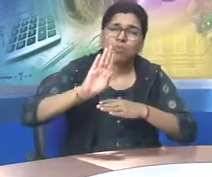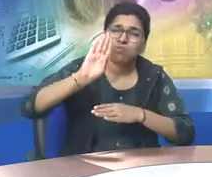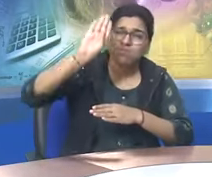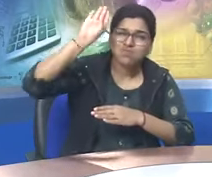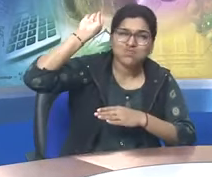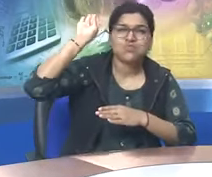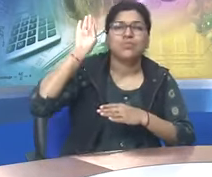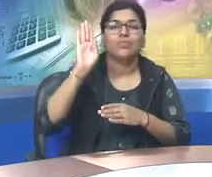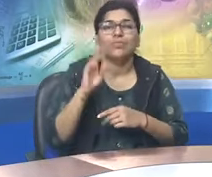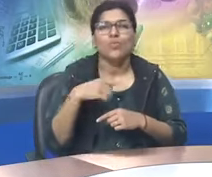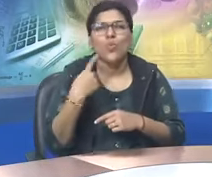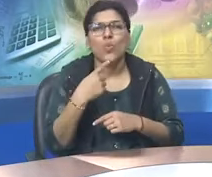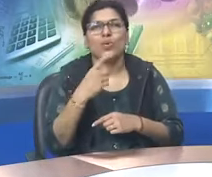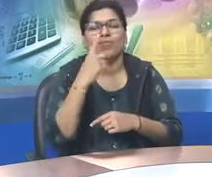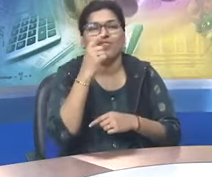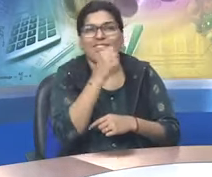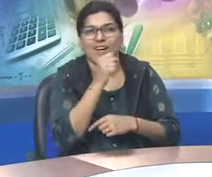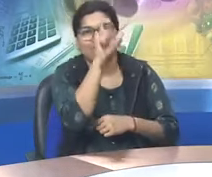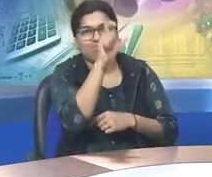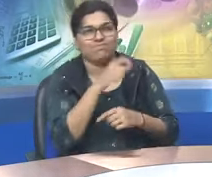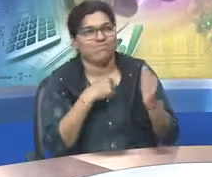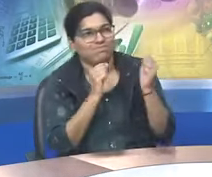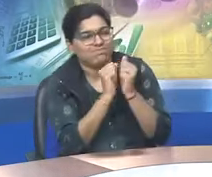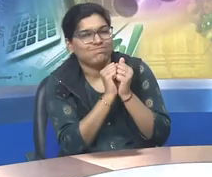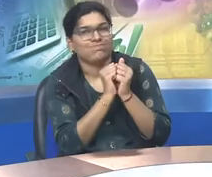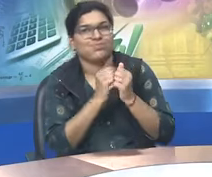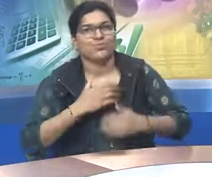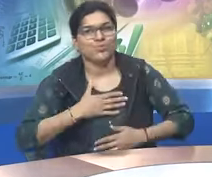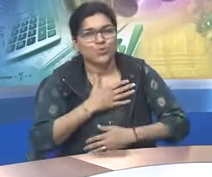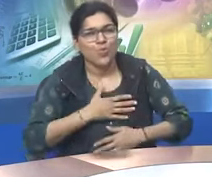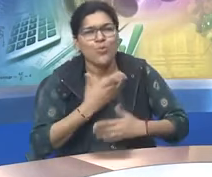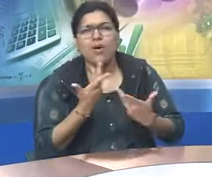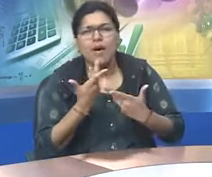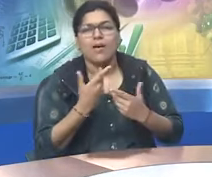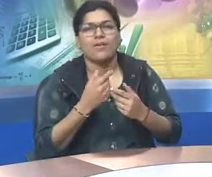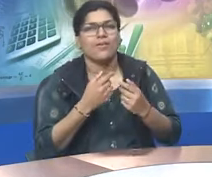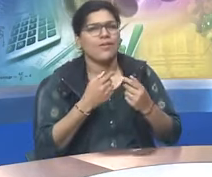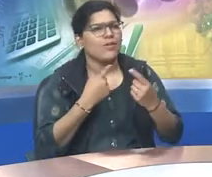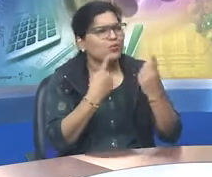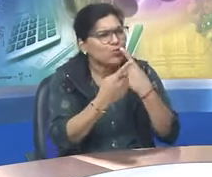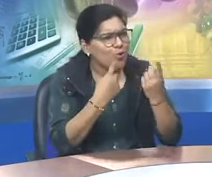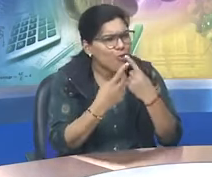Though she had enjoyed the love in her past life,